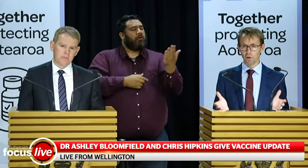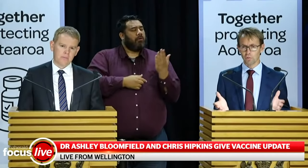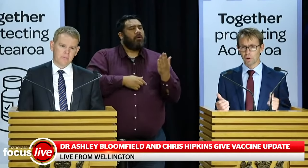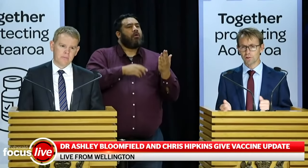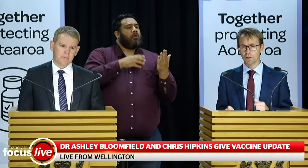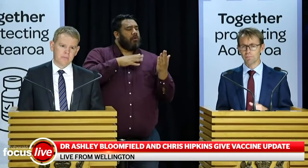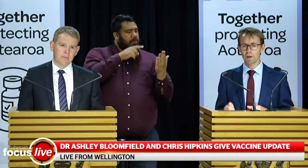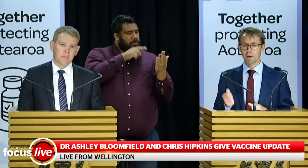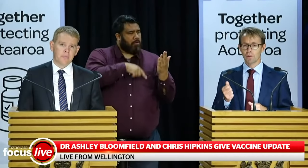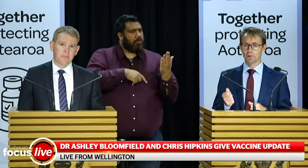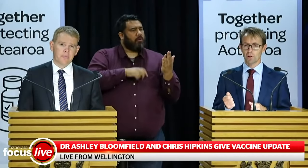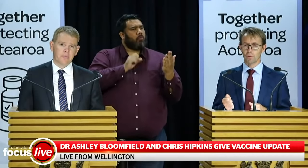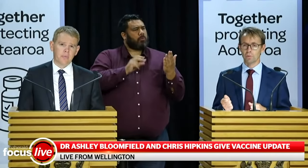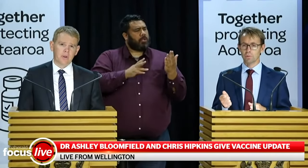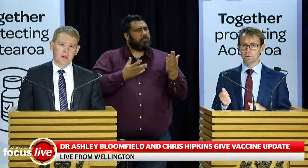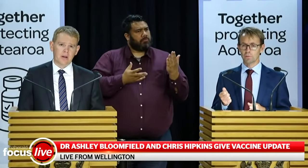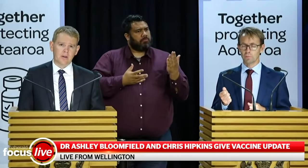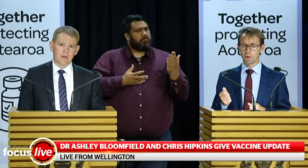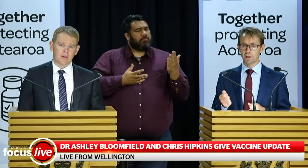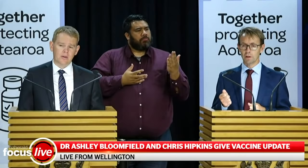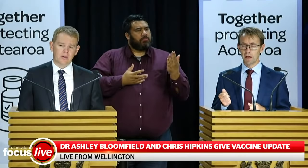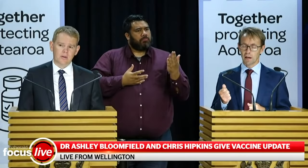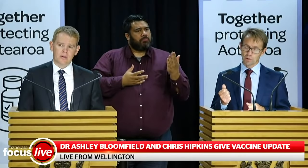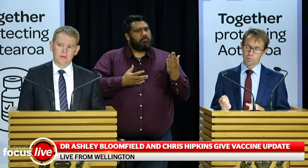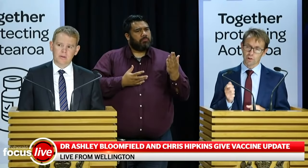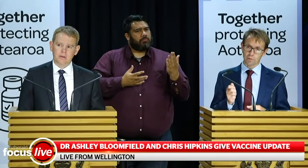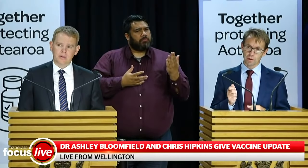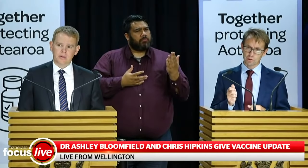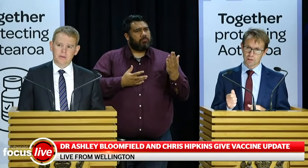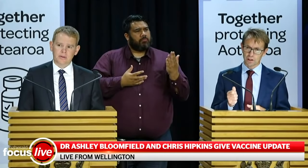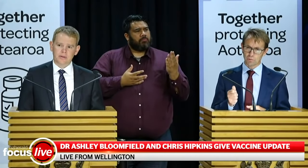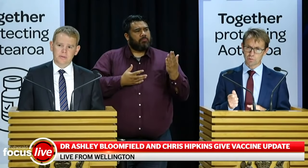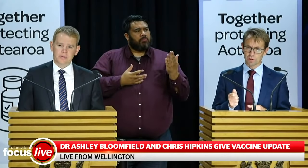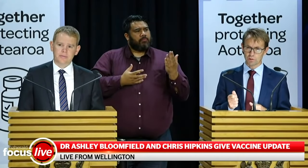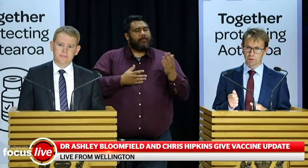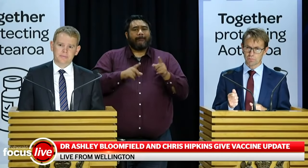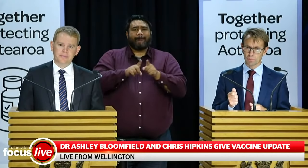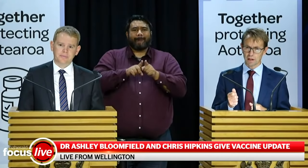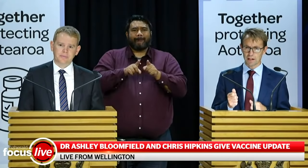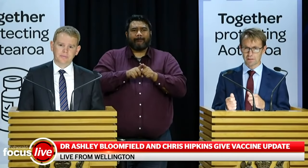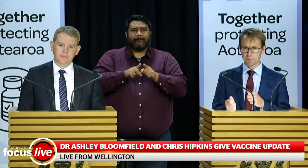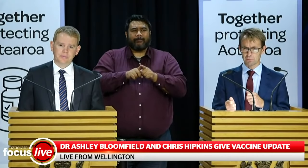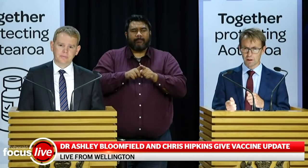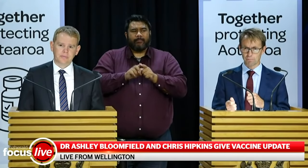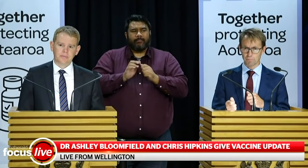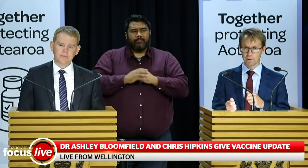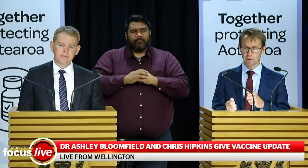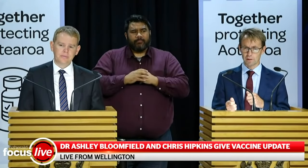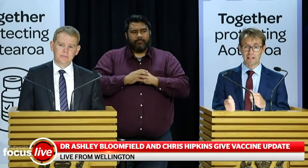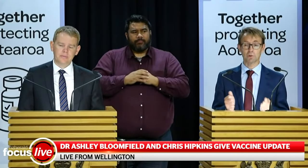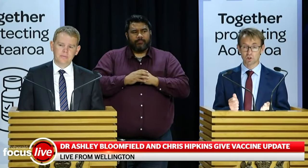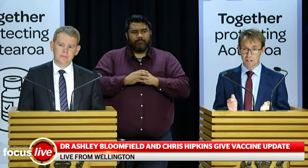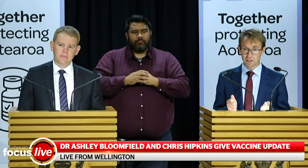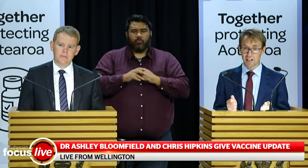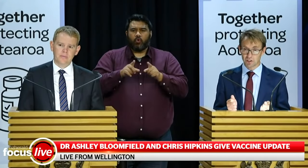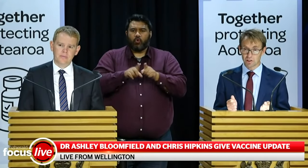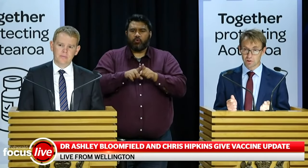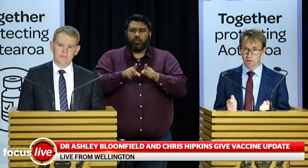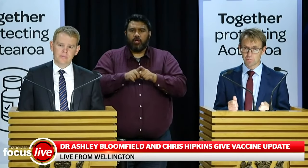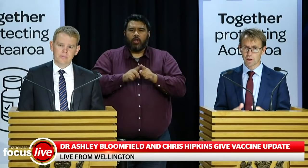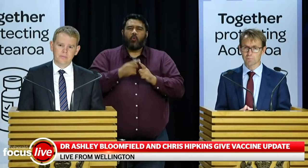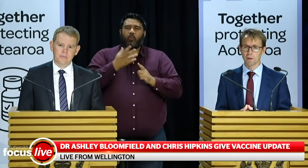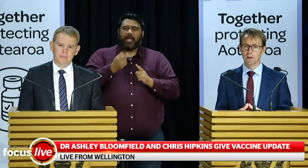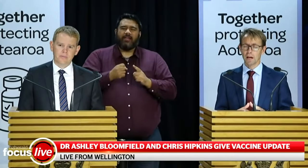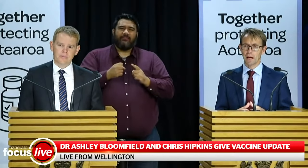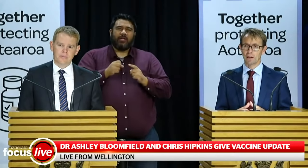sort of a fuller roster. So and also I should say there were also some language translation